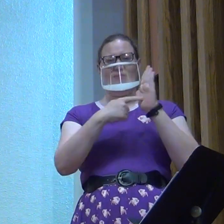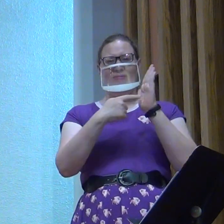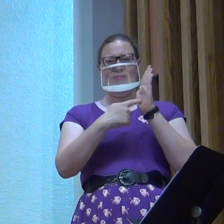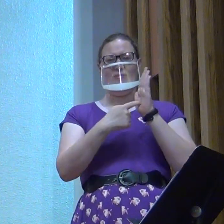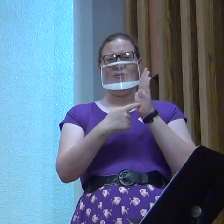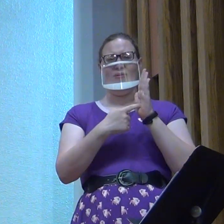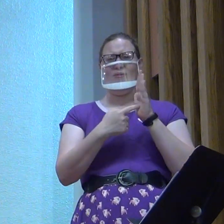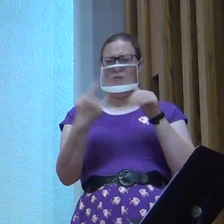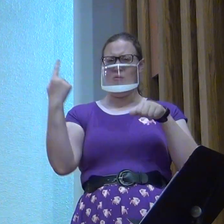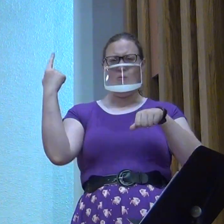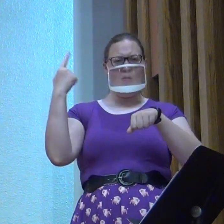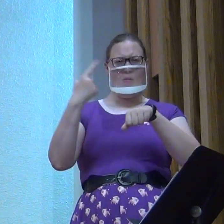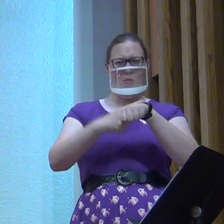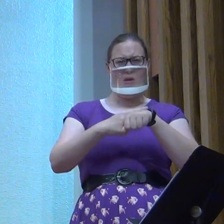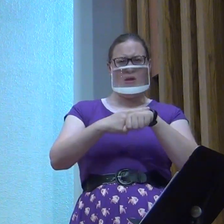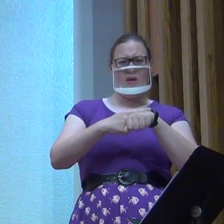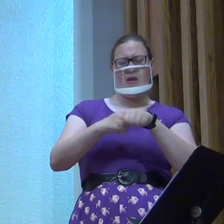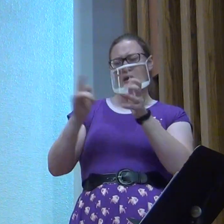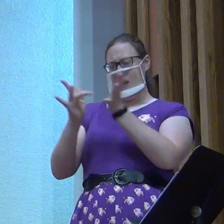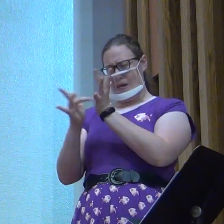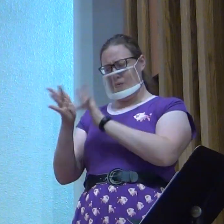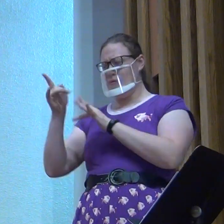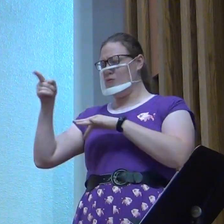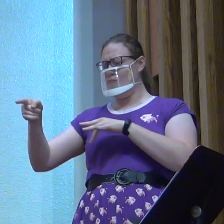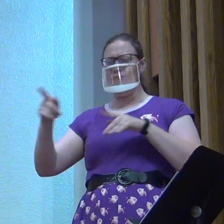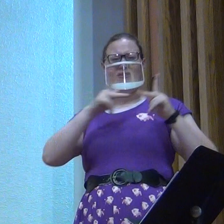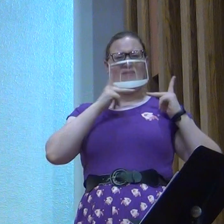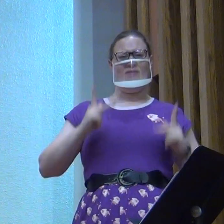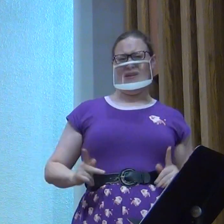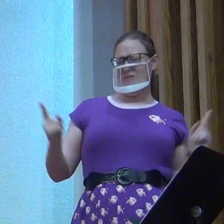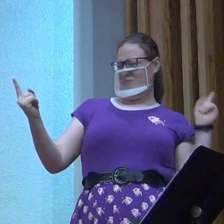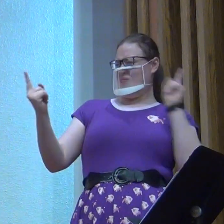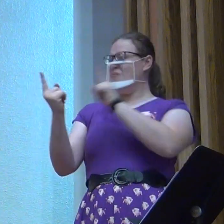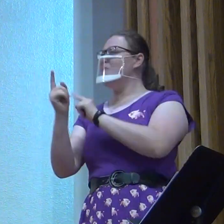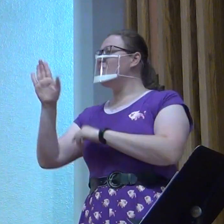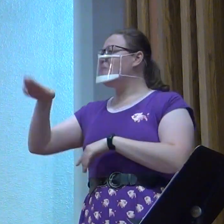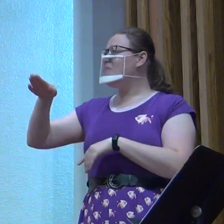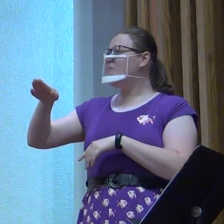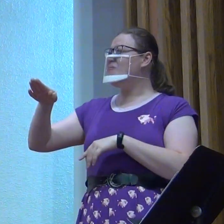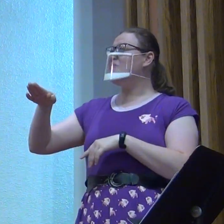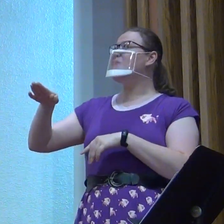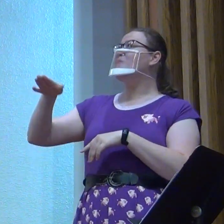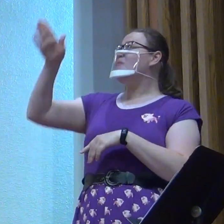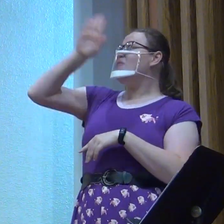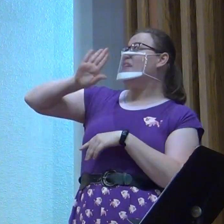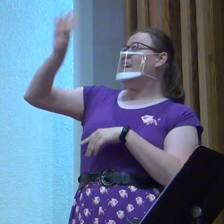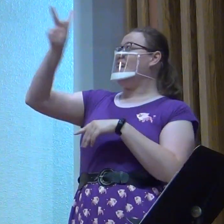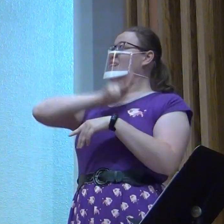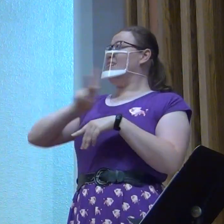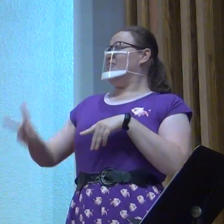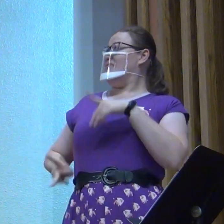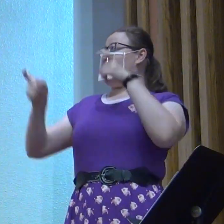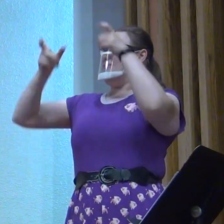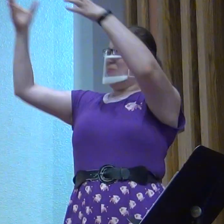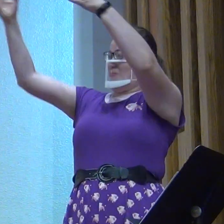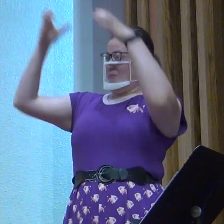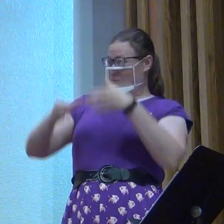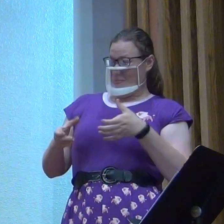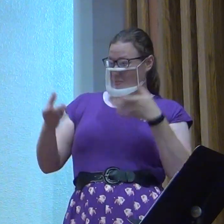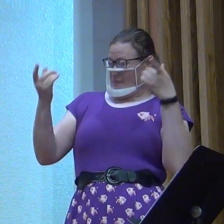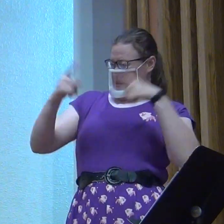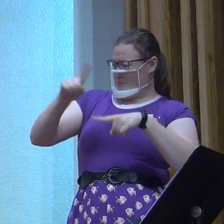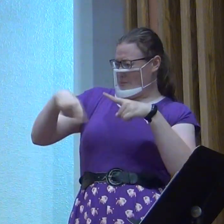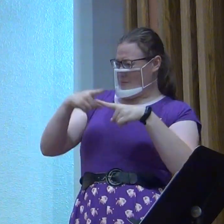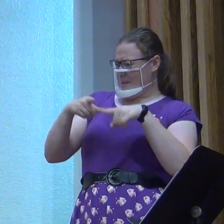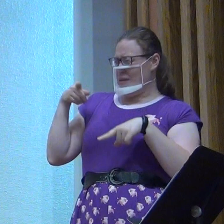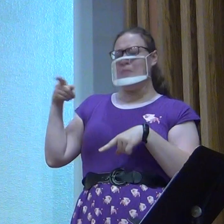Once, having been asked by the Pharisees when the kingdom of God would come, Jesus